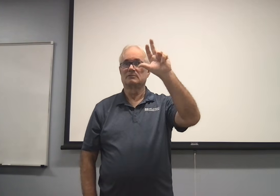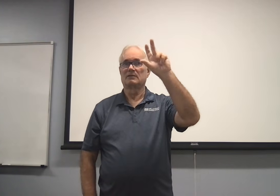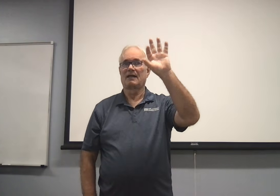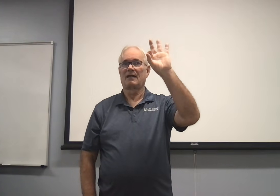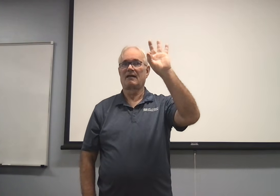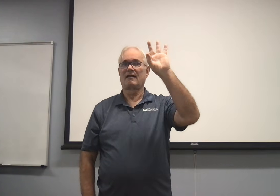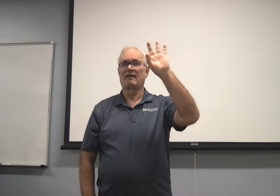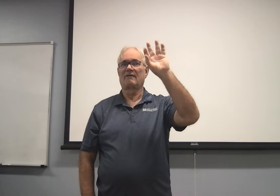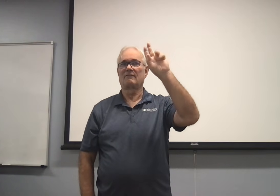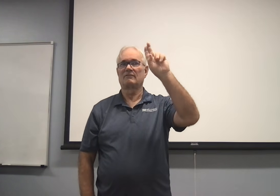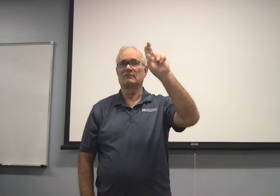this word.